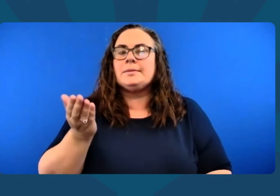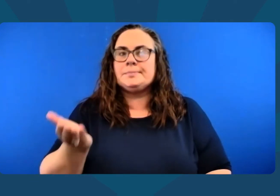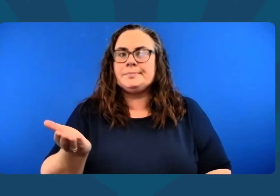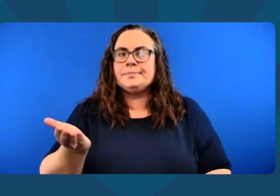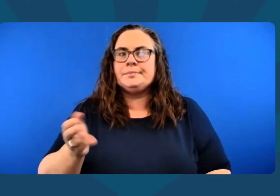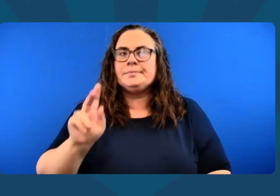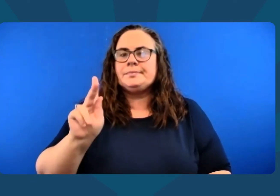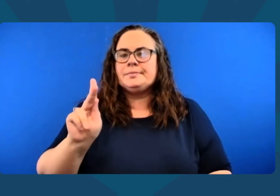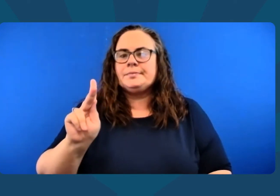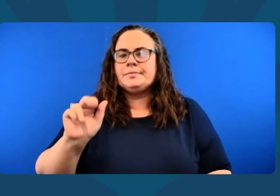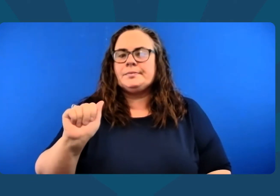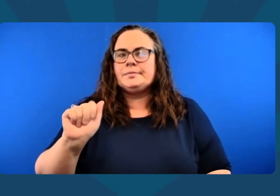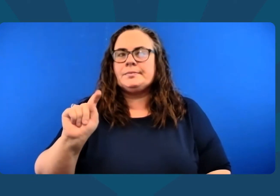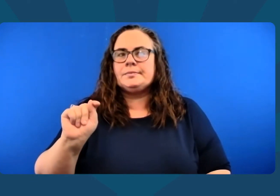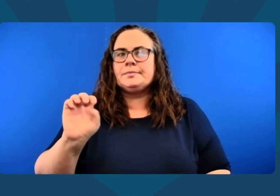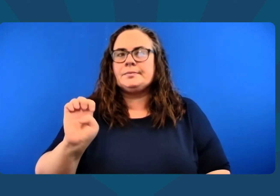Website,